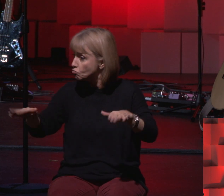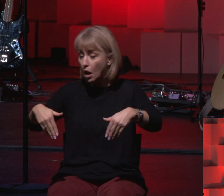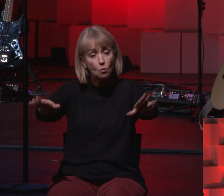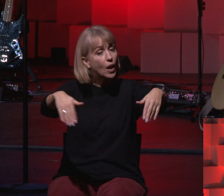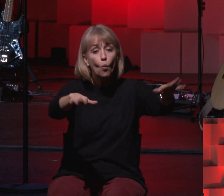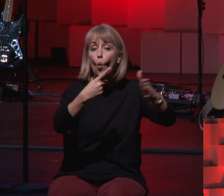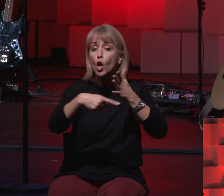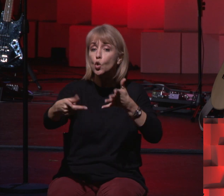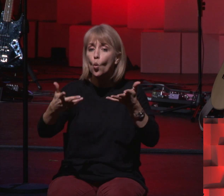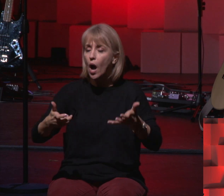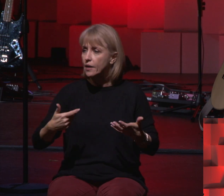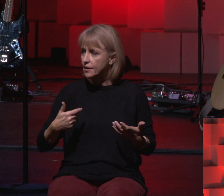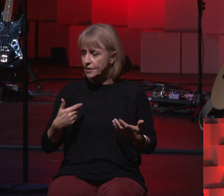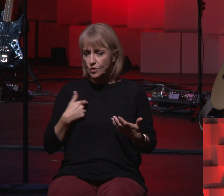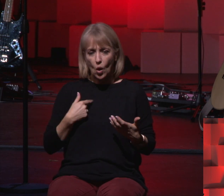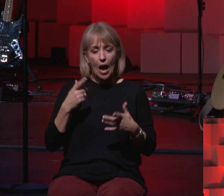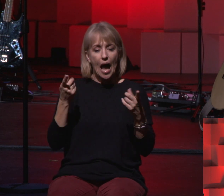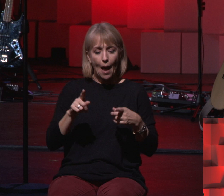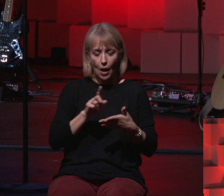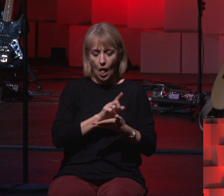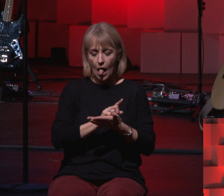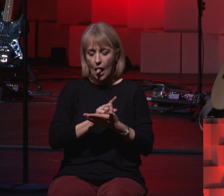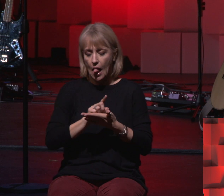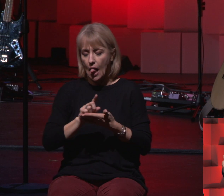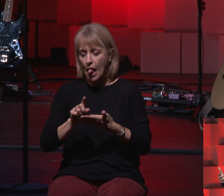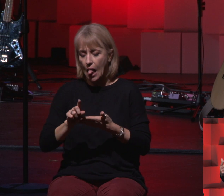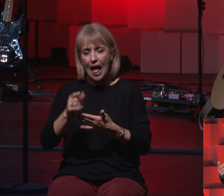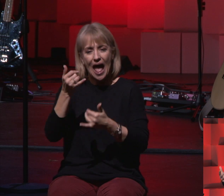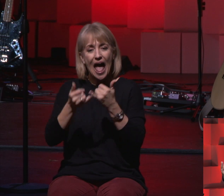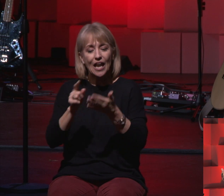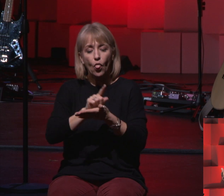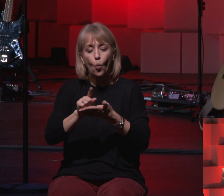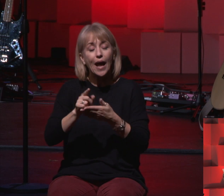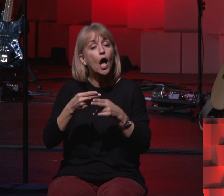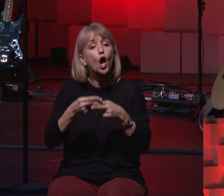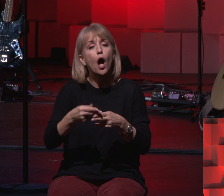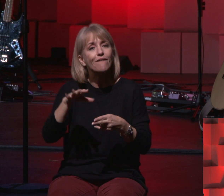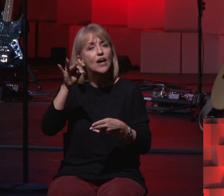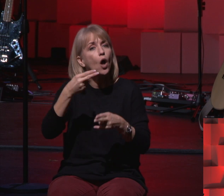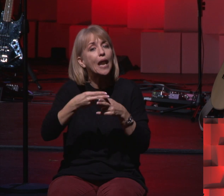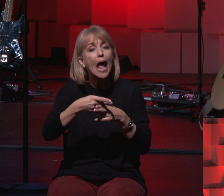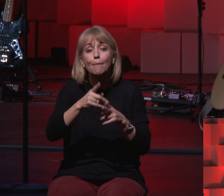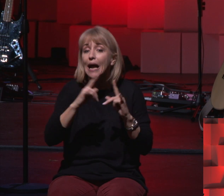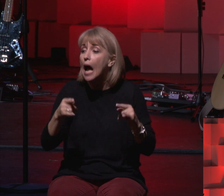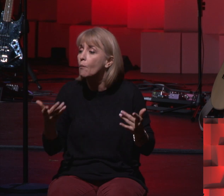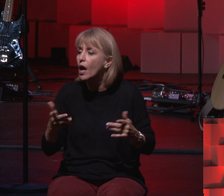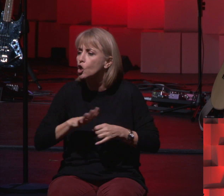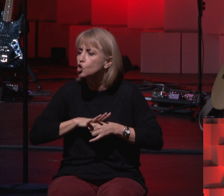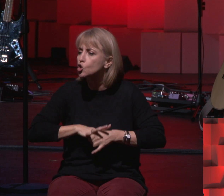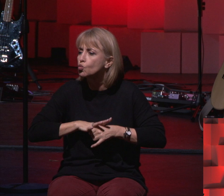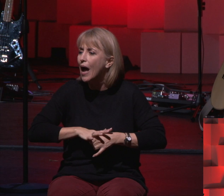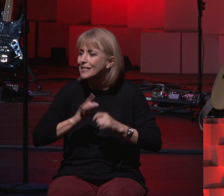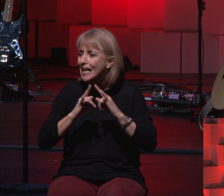want. Well, towards the end of the week, we found out that it was called stress camp that we were a part of. And it was stressful, but it